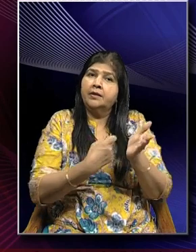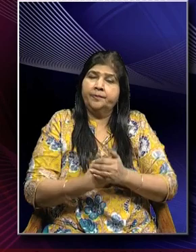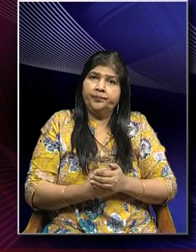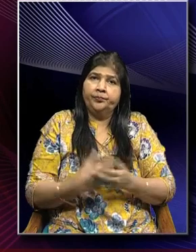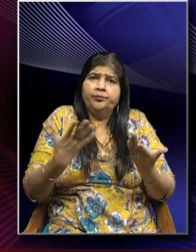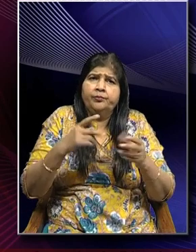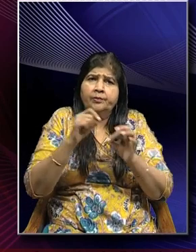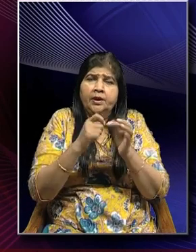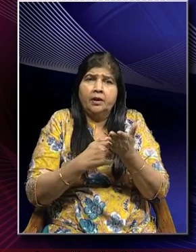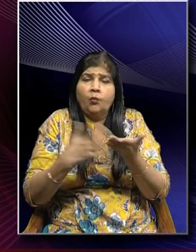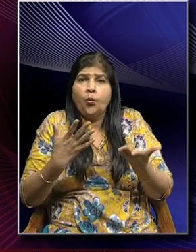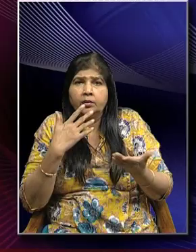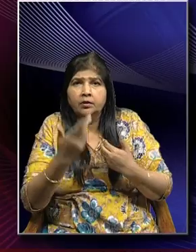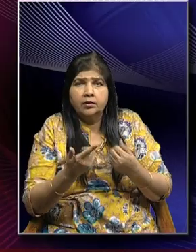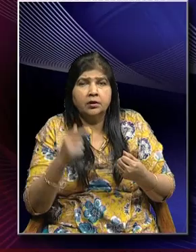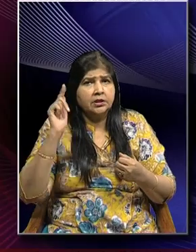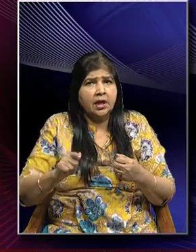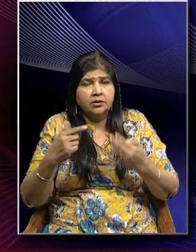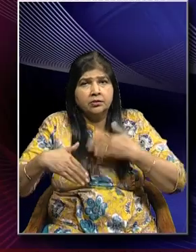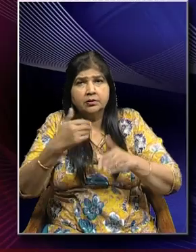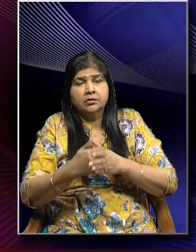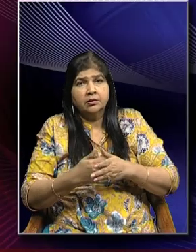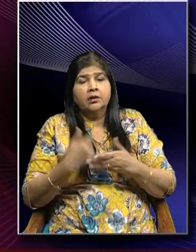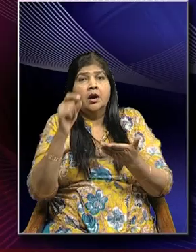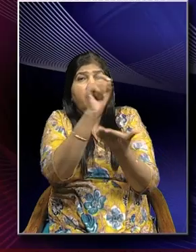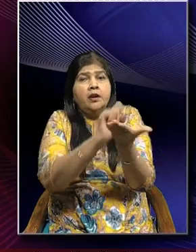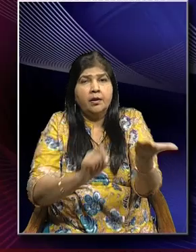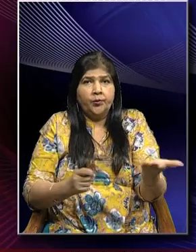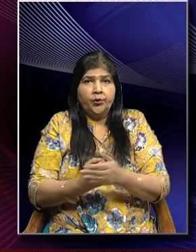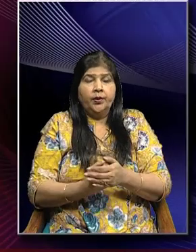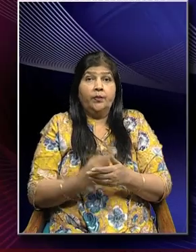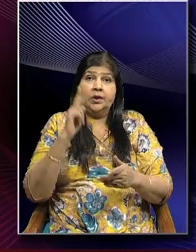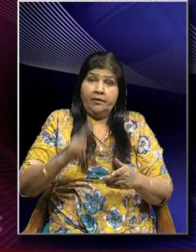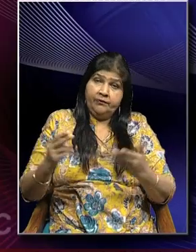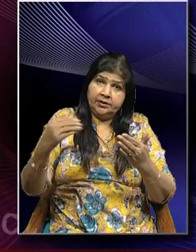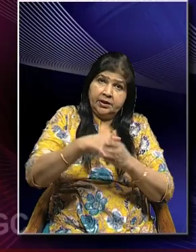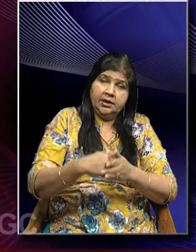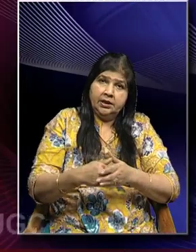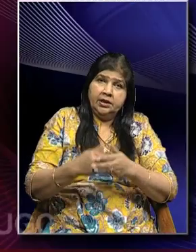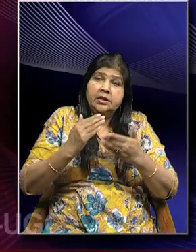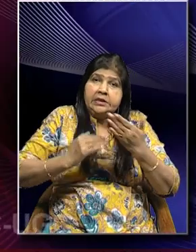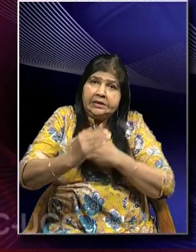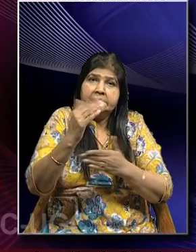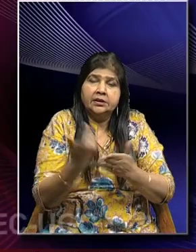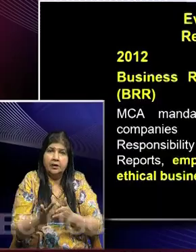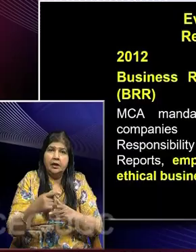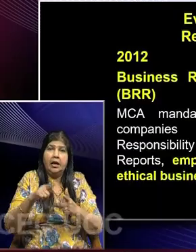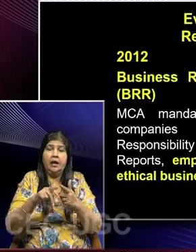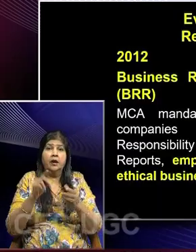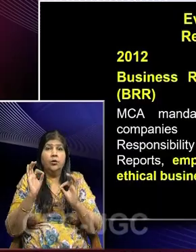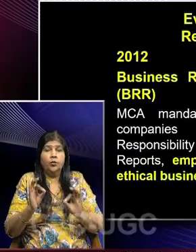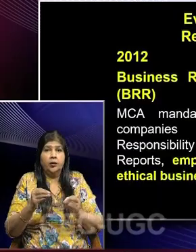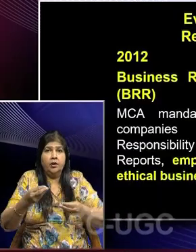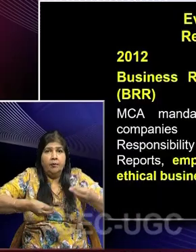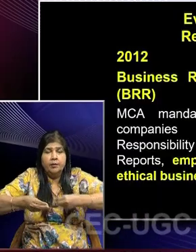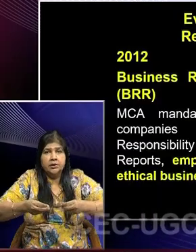is this BRR? It is actually a report which emphasizes sustainable and ethical business conduct,